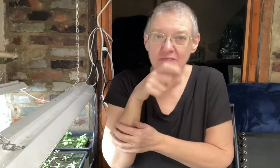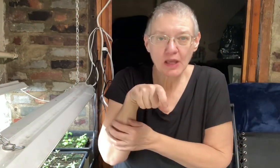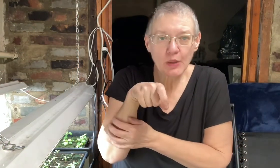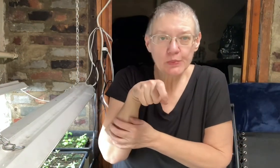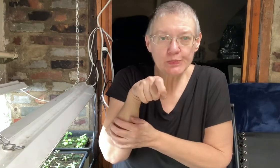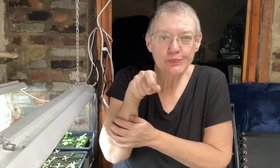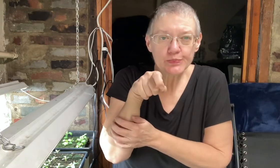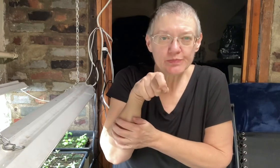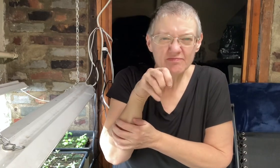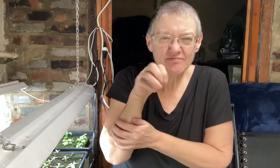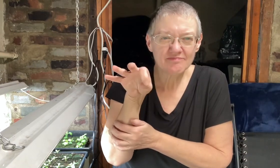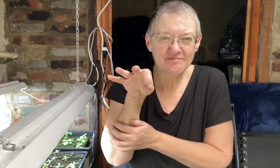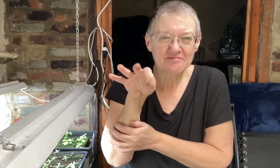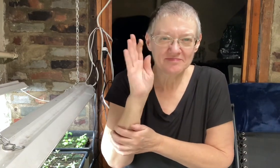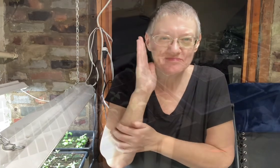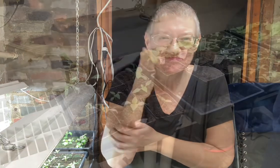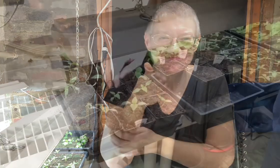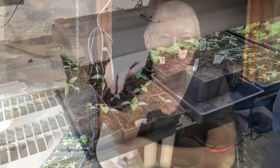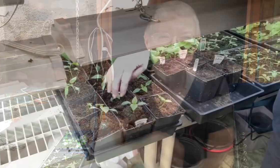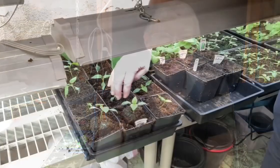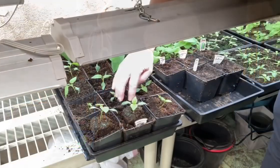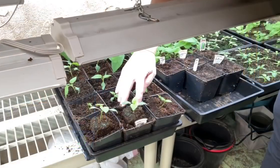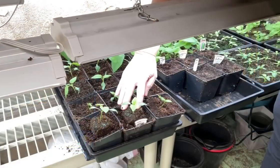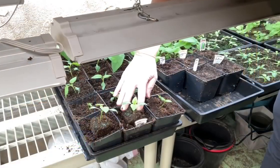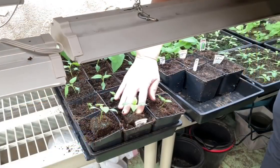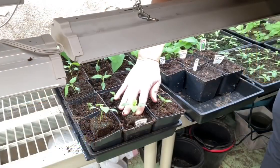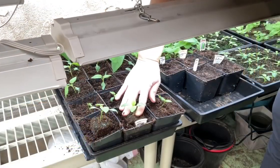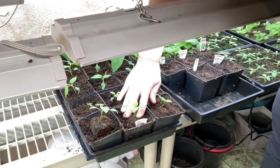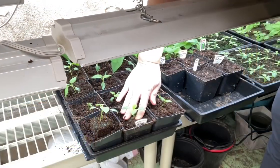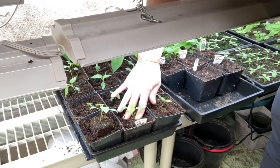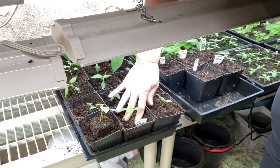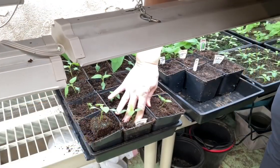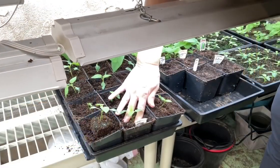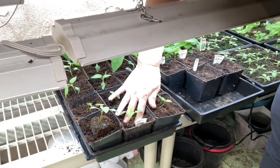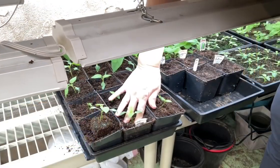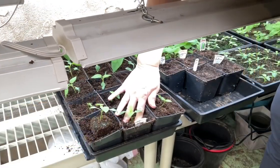so any flowers that appear, I'll take those off.